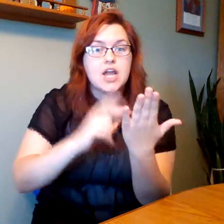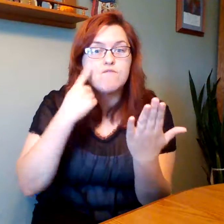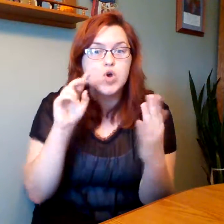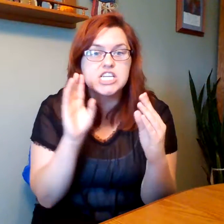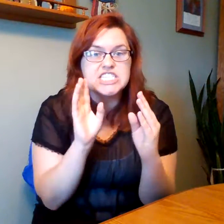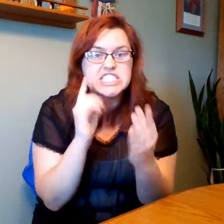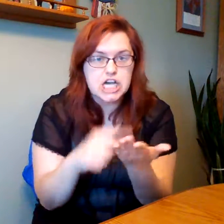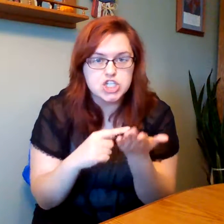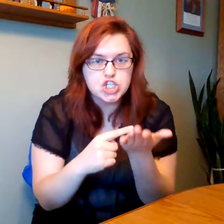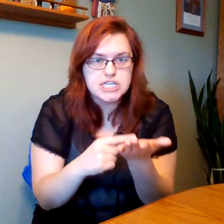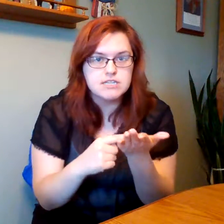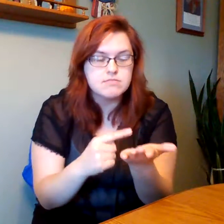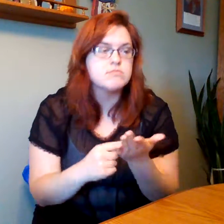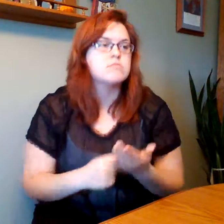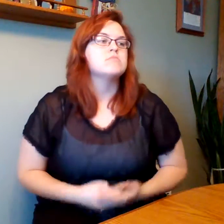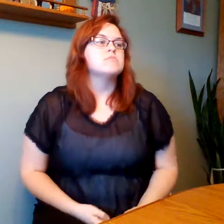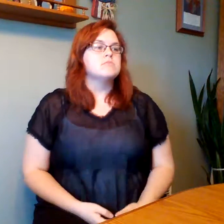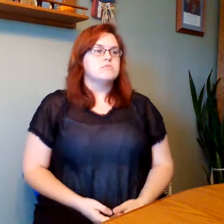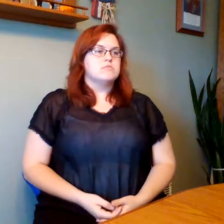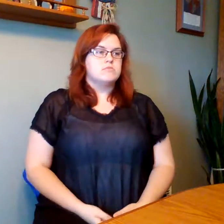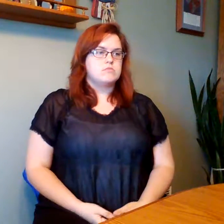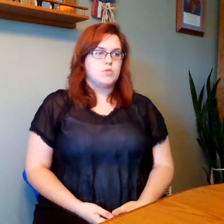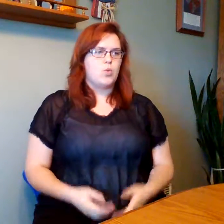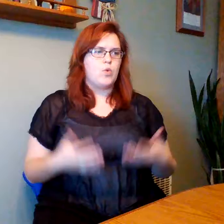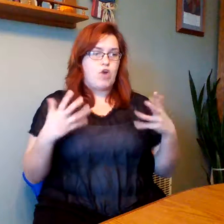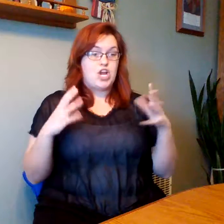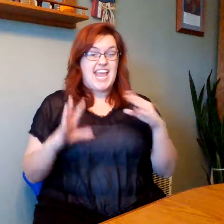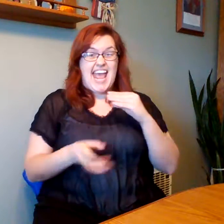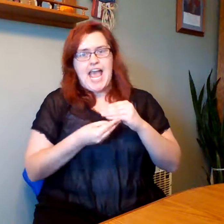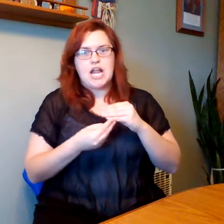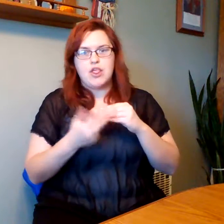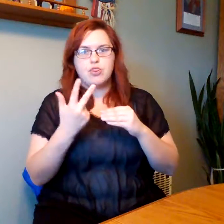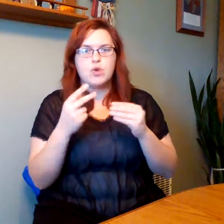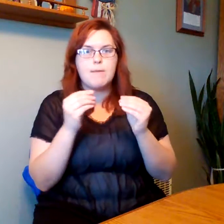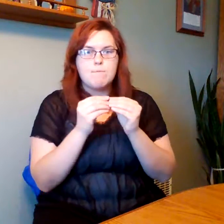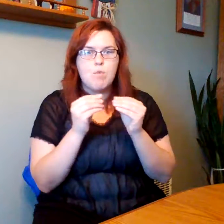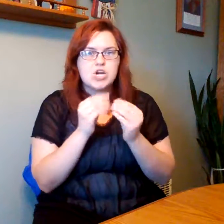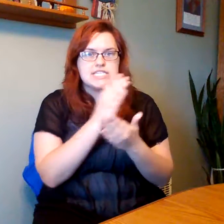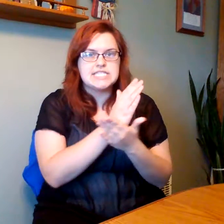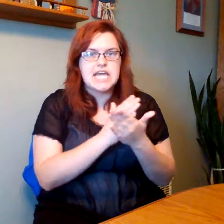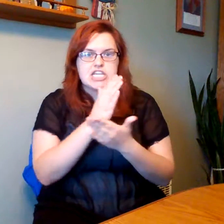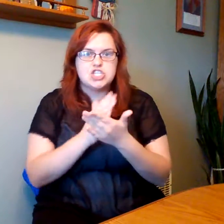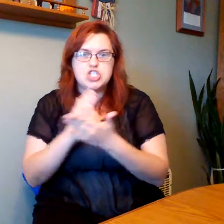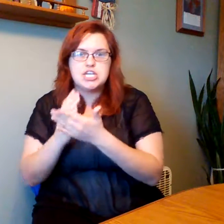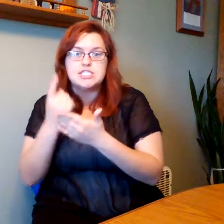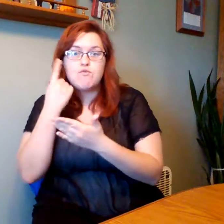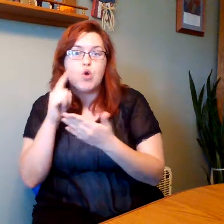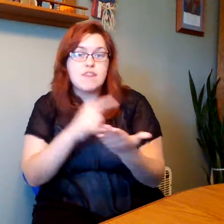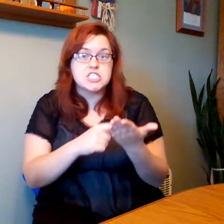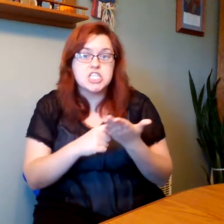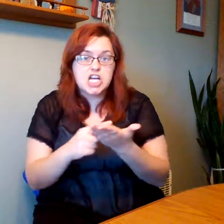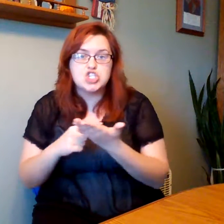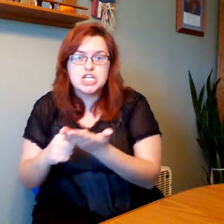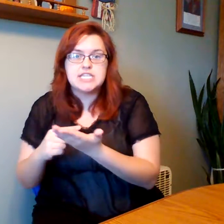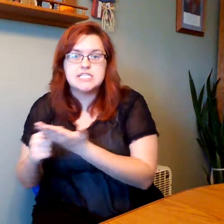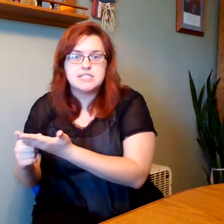3 new sections of the course just last week. Those are pretty vacant. If you can move into